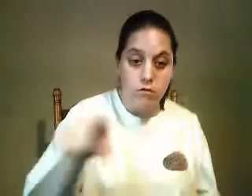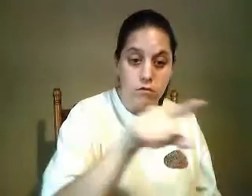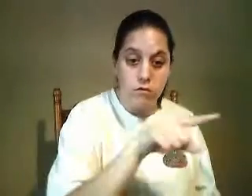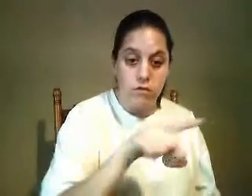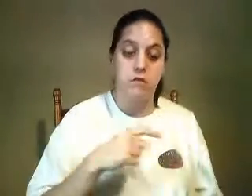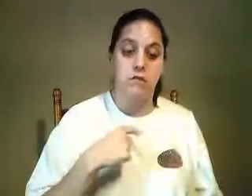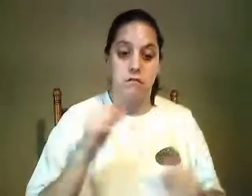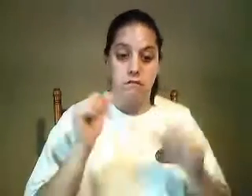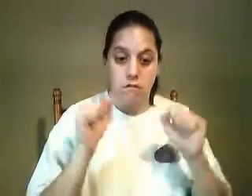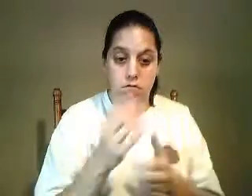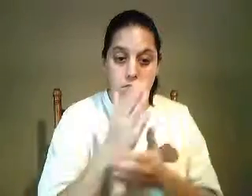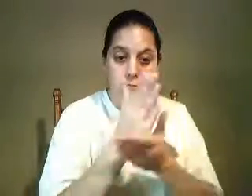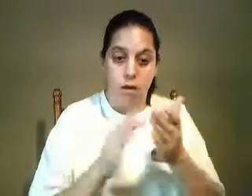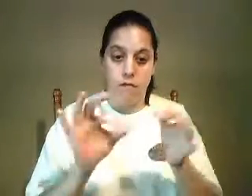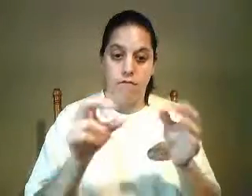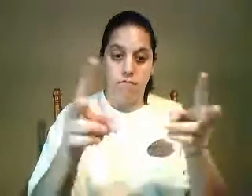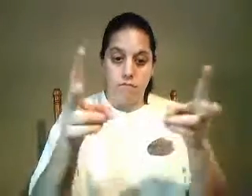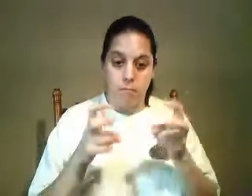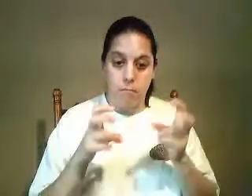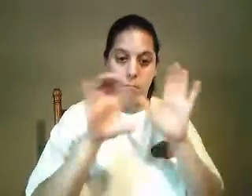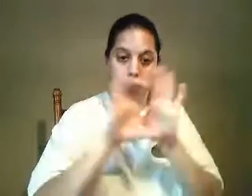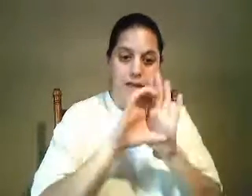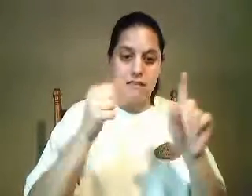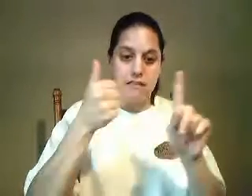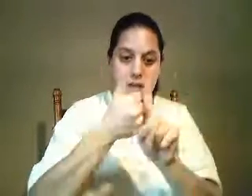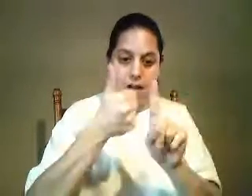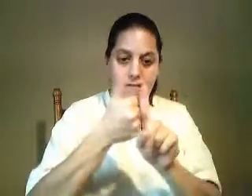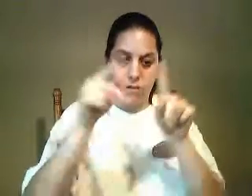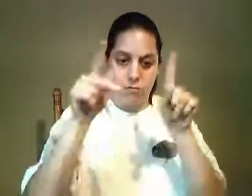at things different now? Yeah, sure, baby.